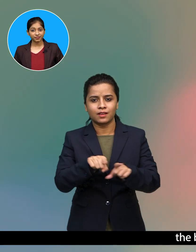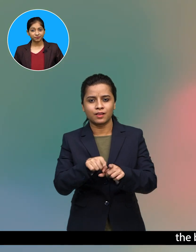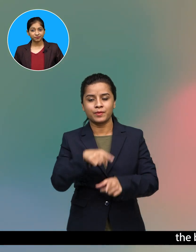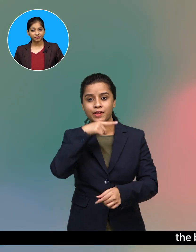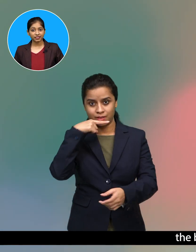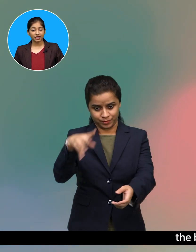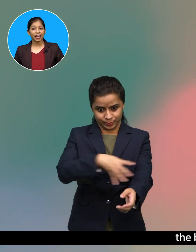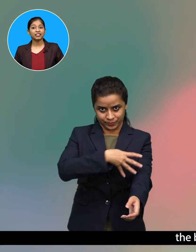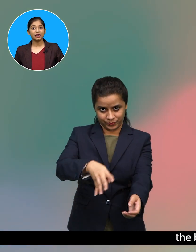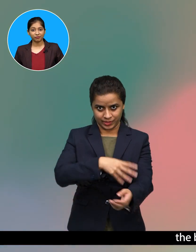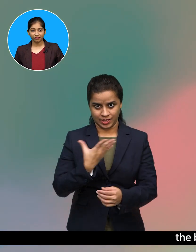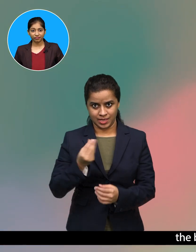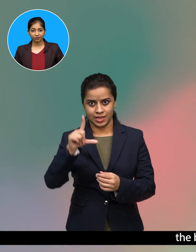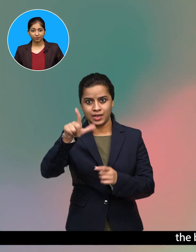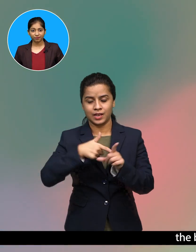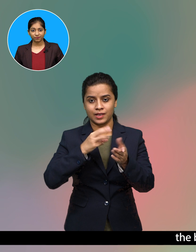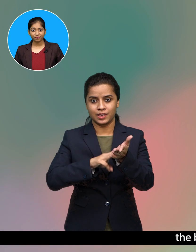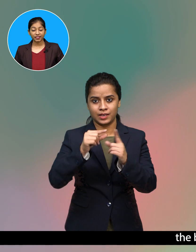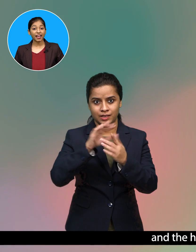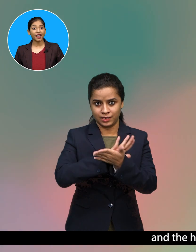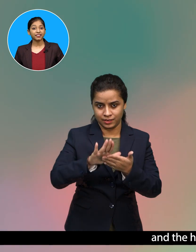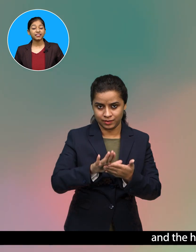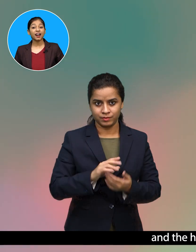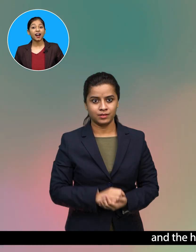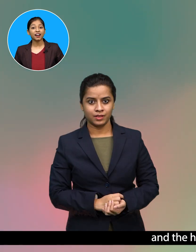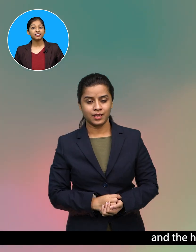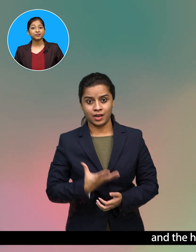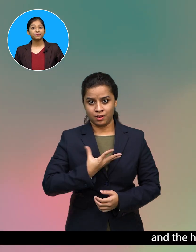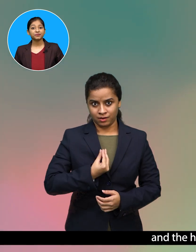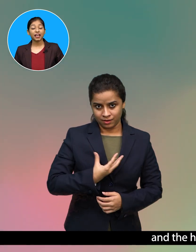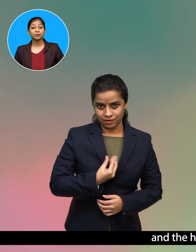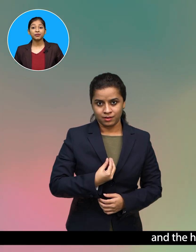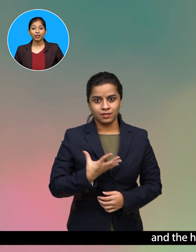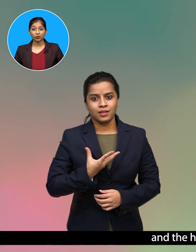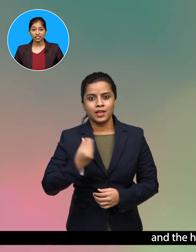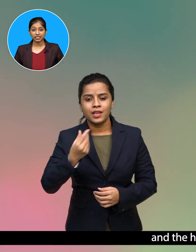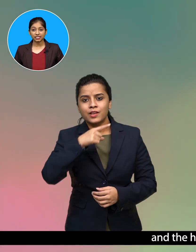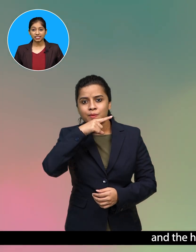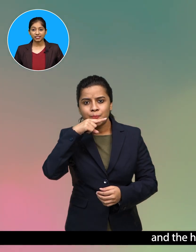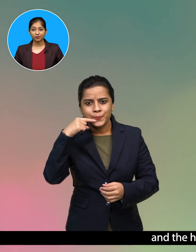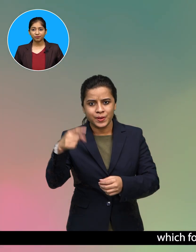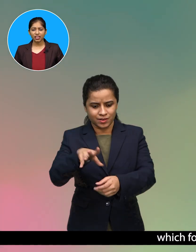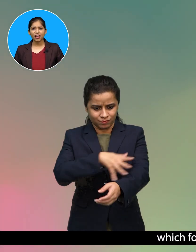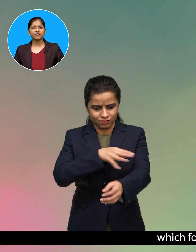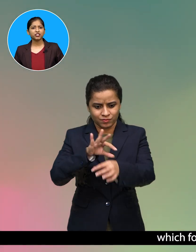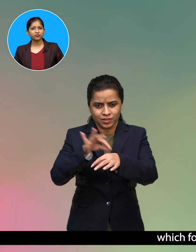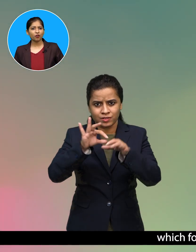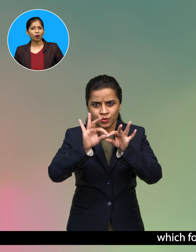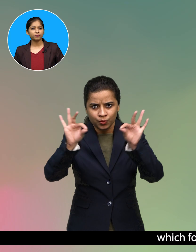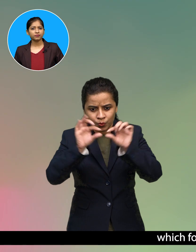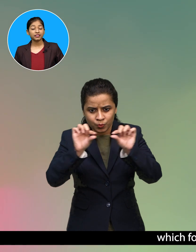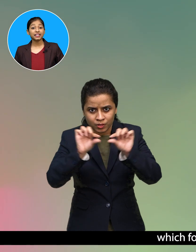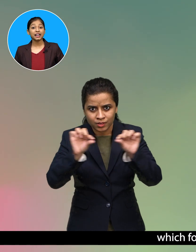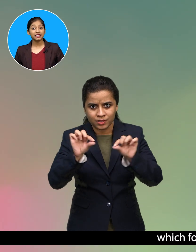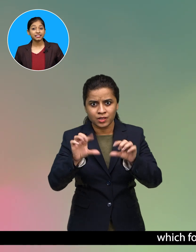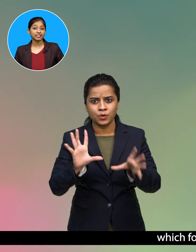blood and lymph, and the heart and blood vessels, which